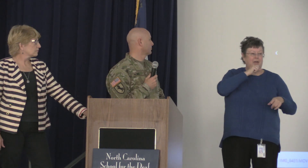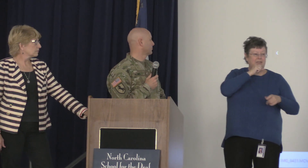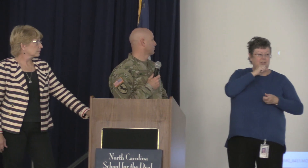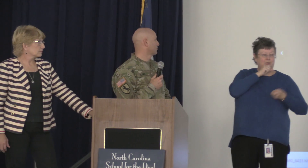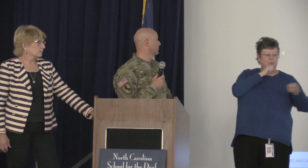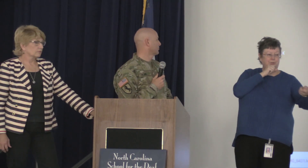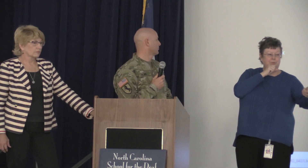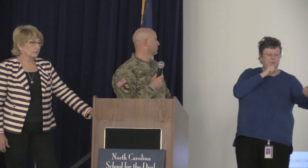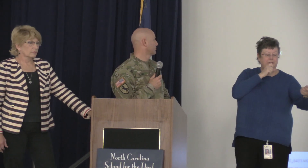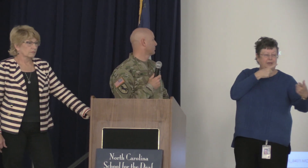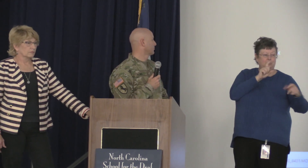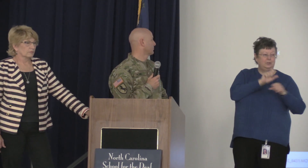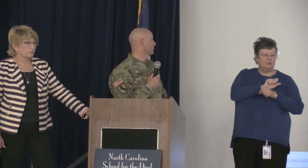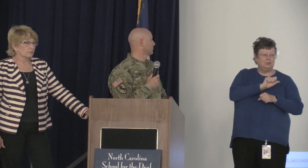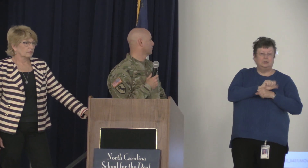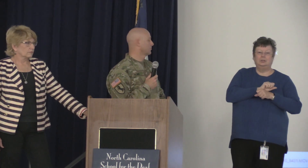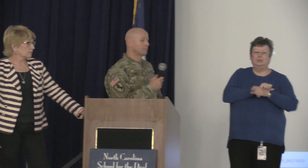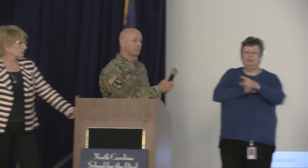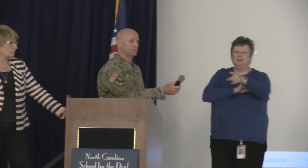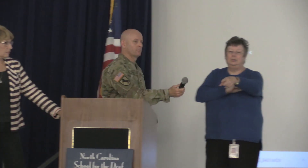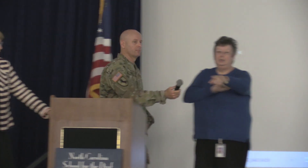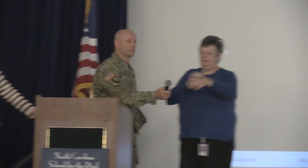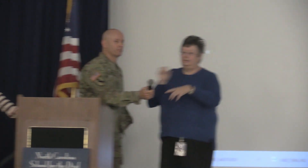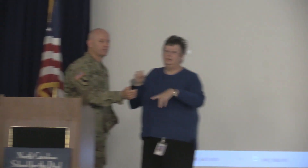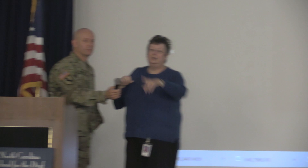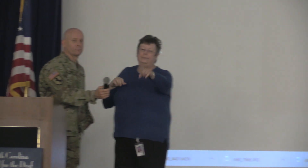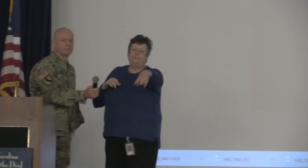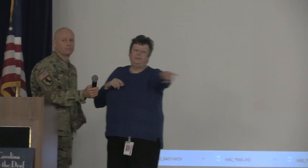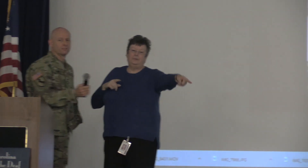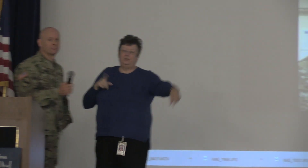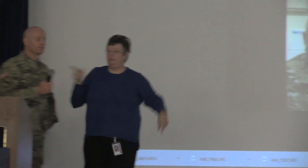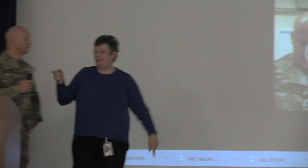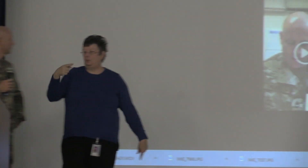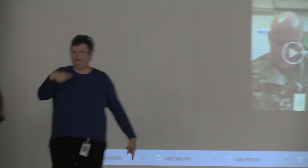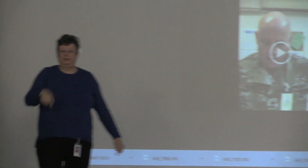You want a mic to hold to it? Would that work?